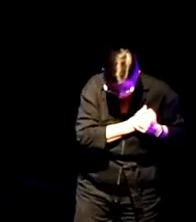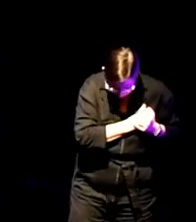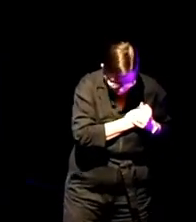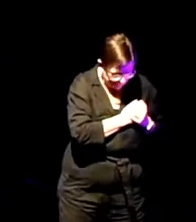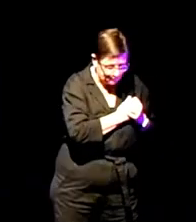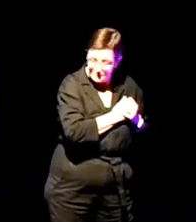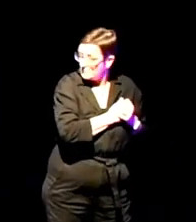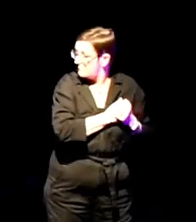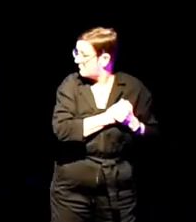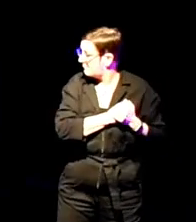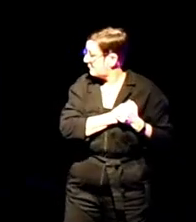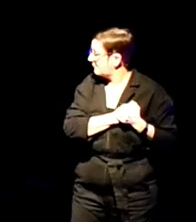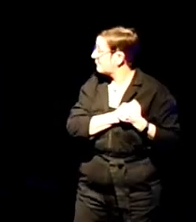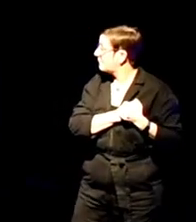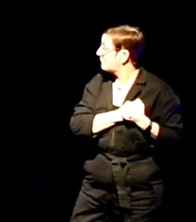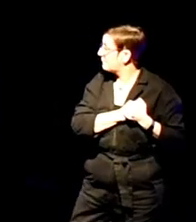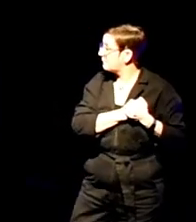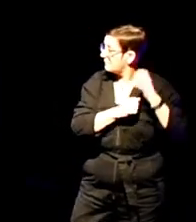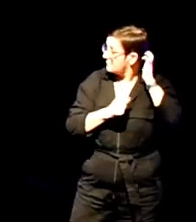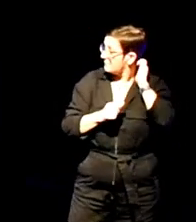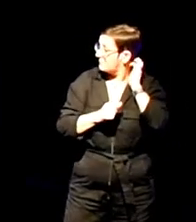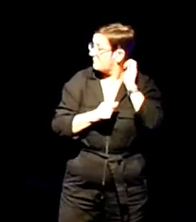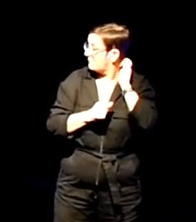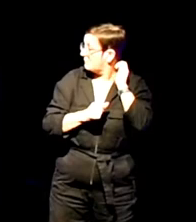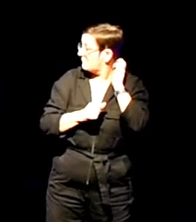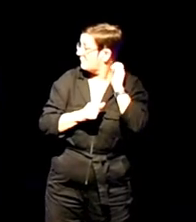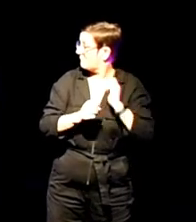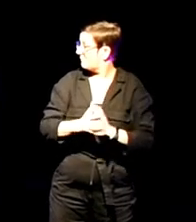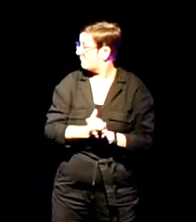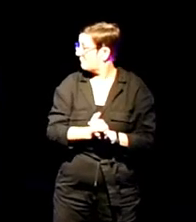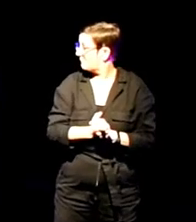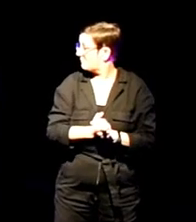Yeah! Okay. Thank you, Ryan.